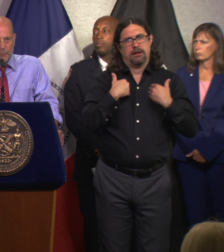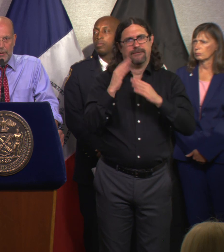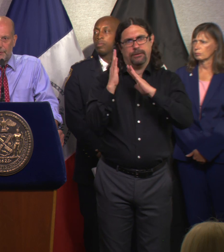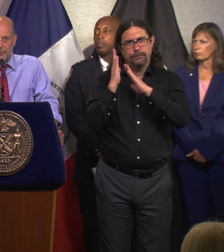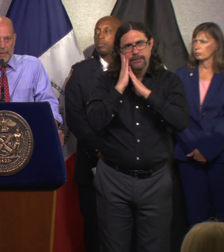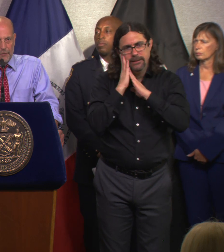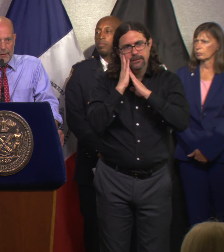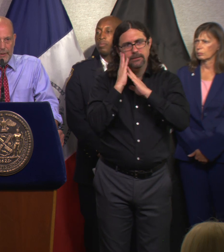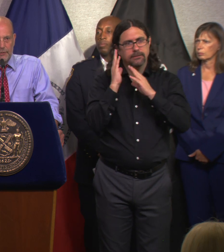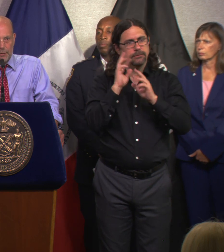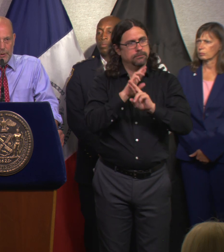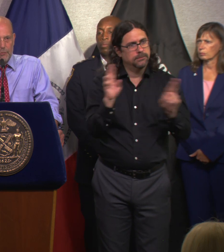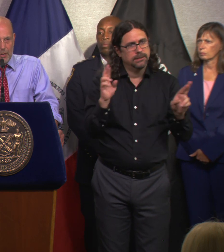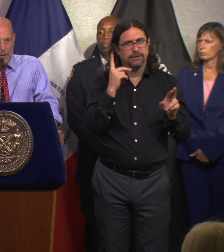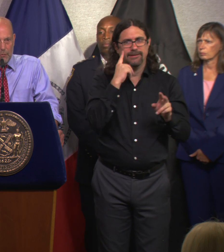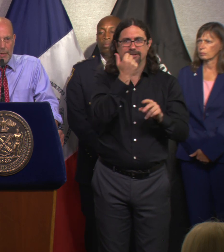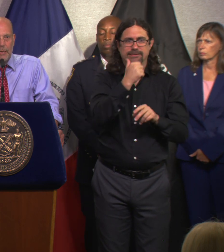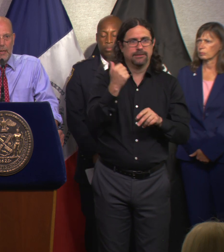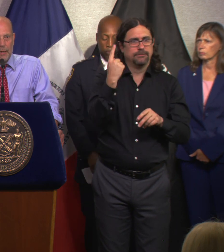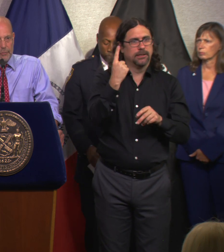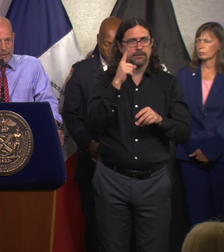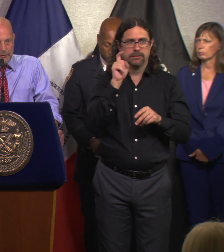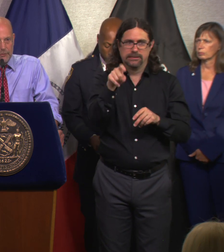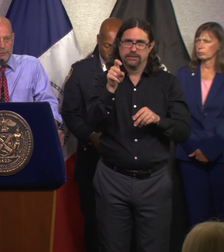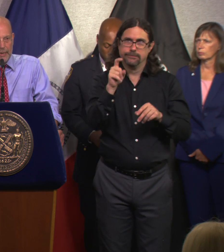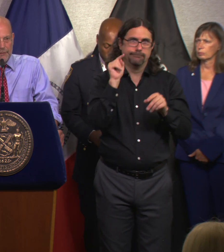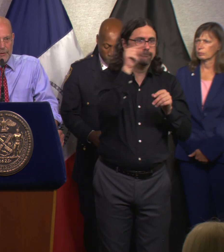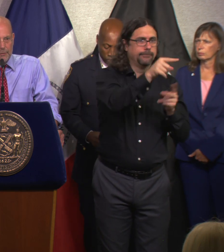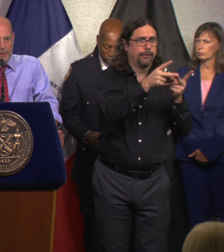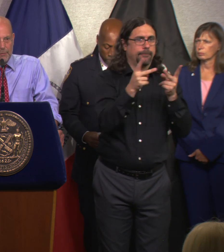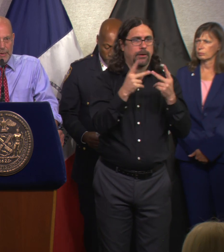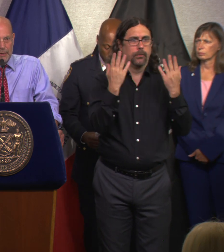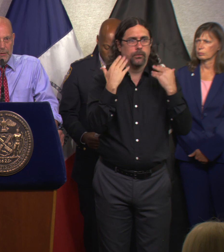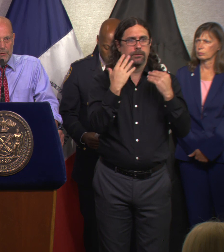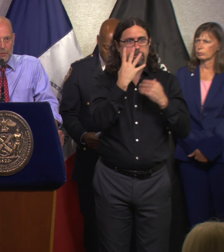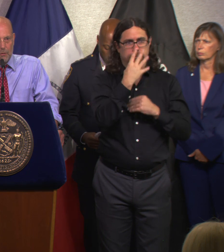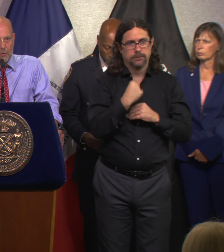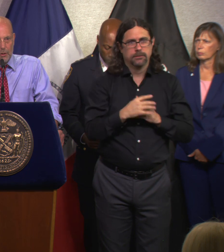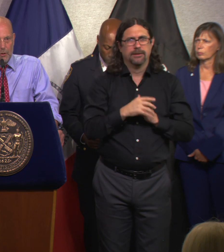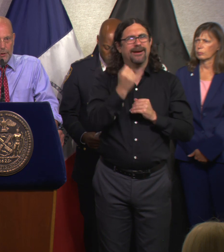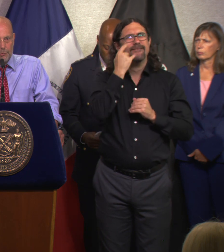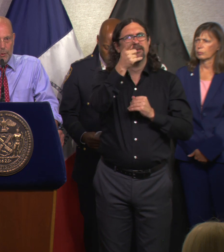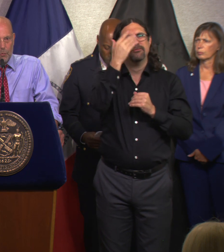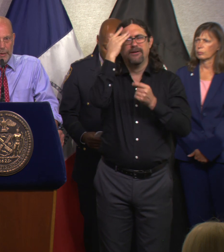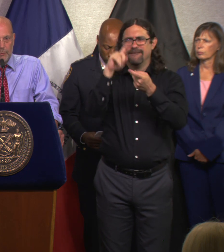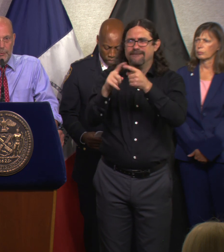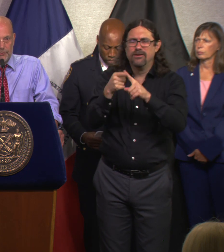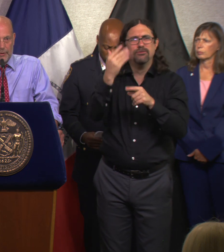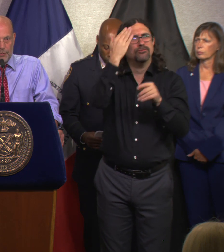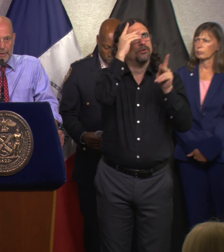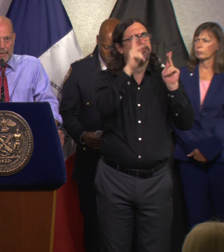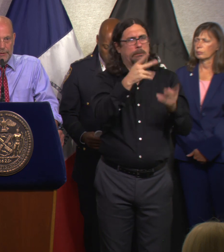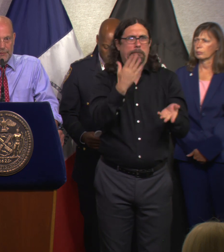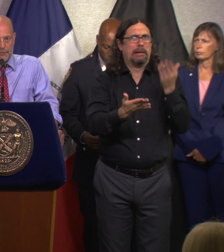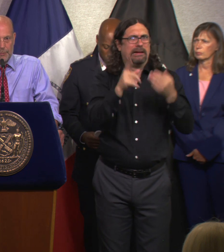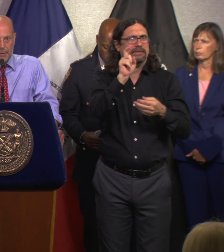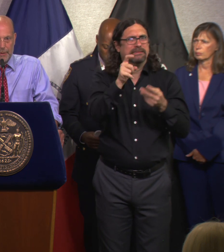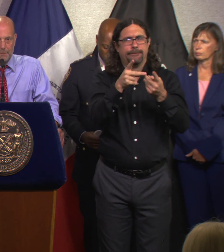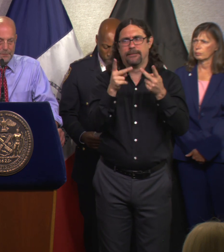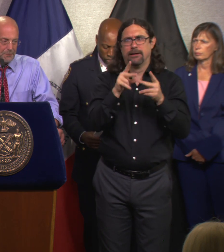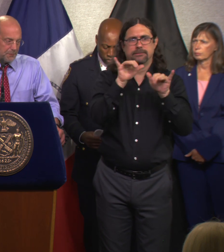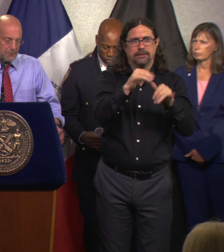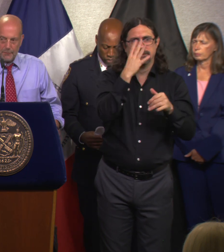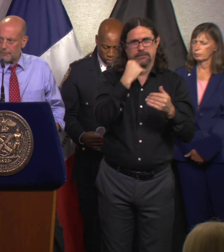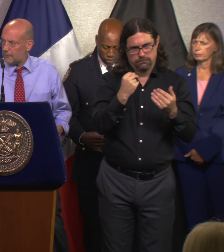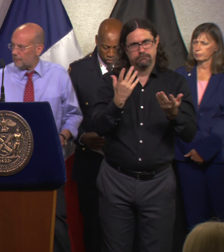of time where if you've got a friend or someone you know, please try to convince them to come in, or call 311 and we will send someone out to convince them to come